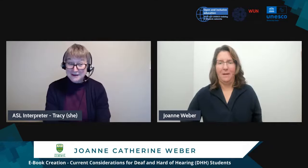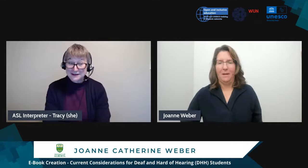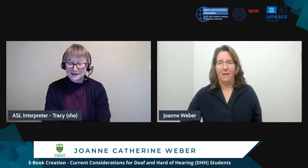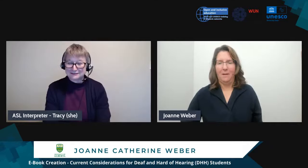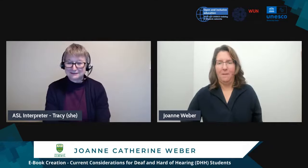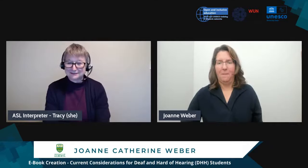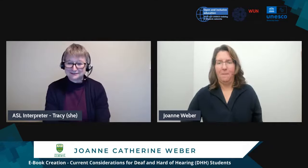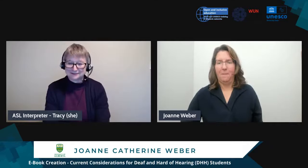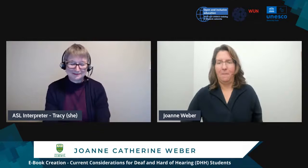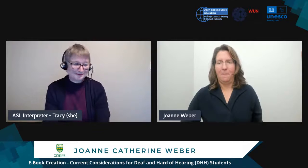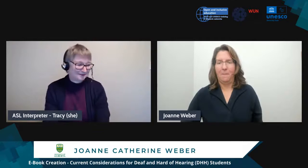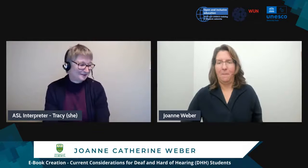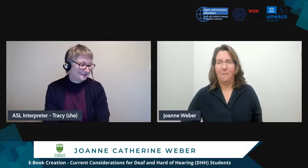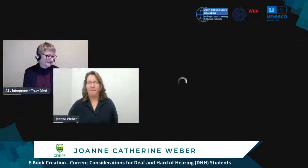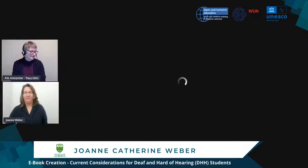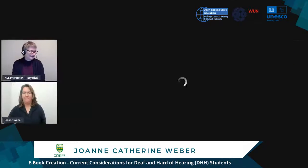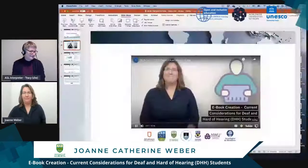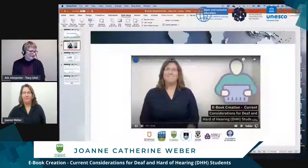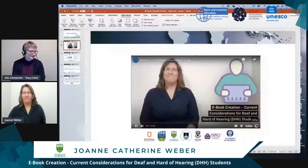Thank you very much.